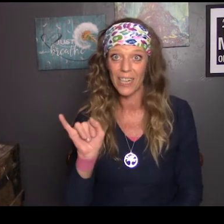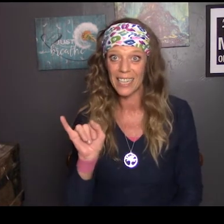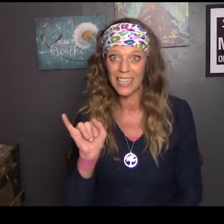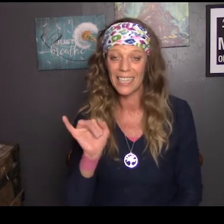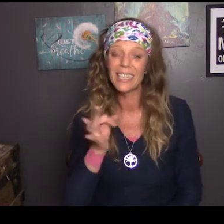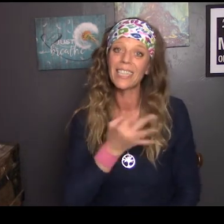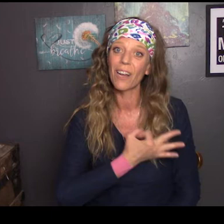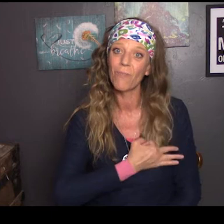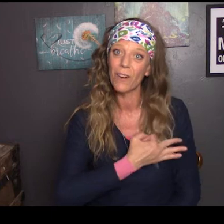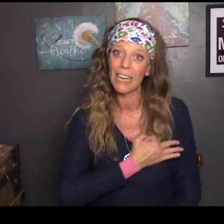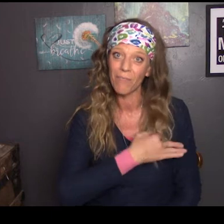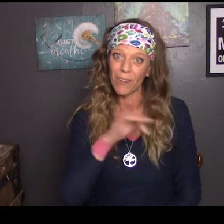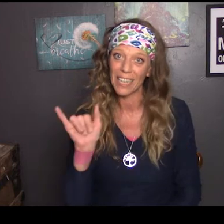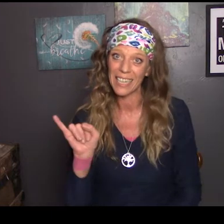Favorite.